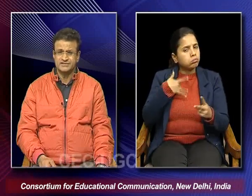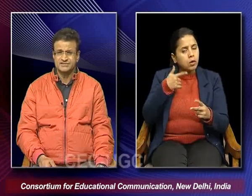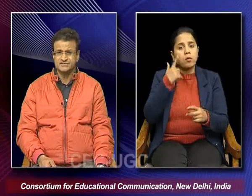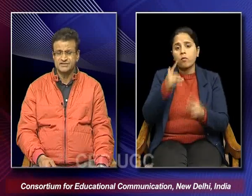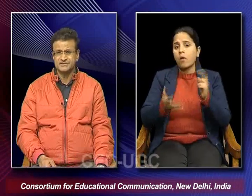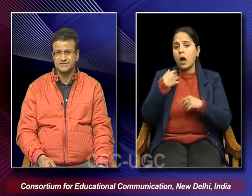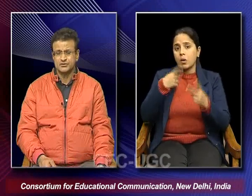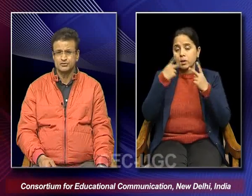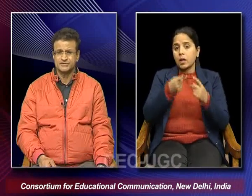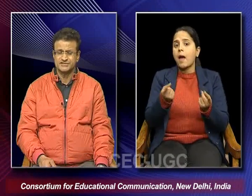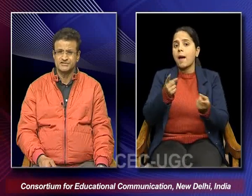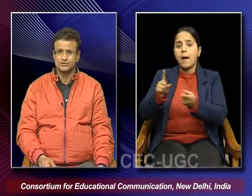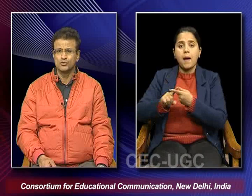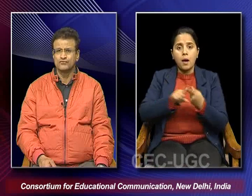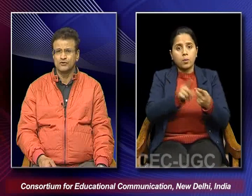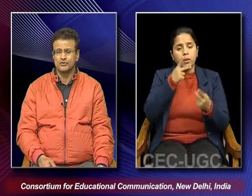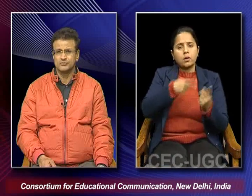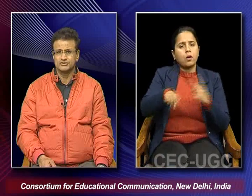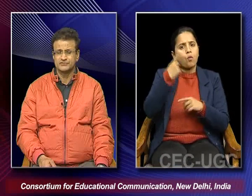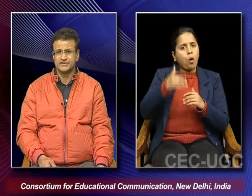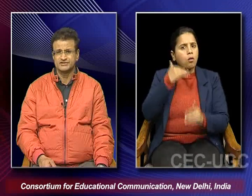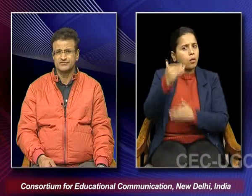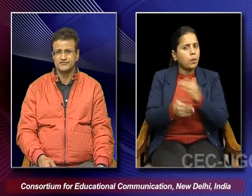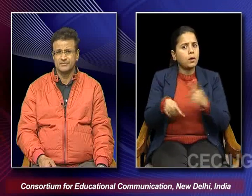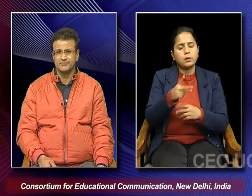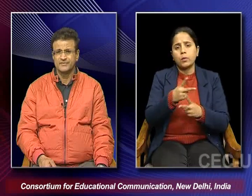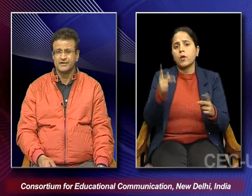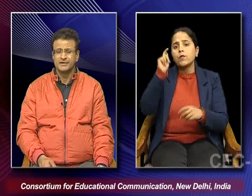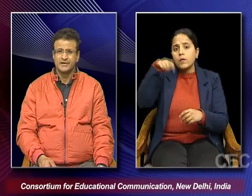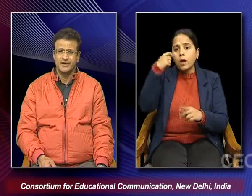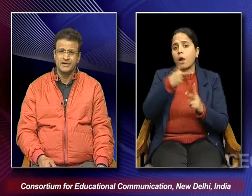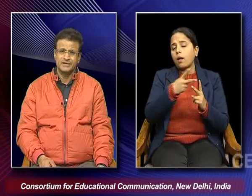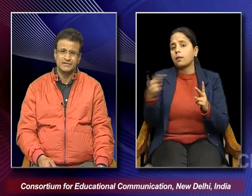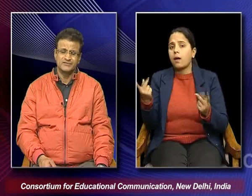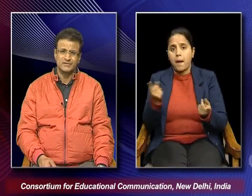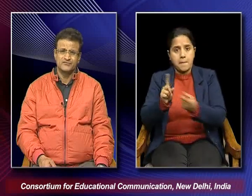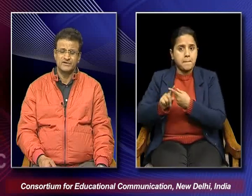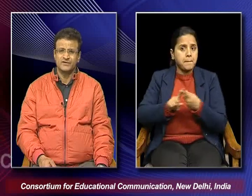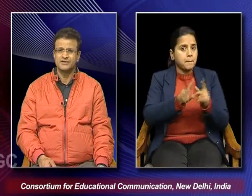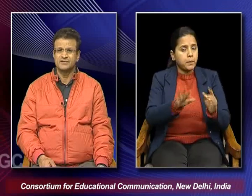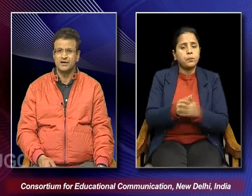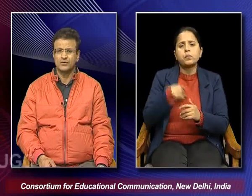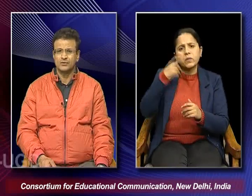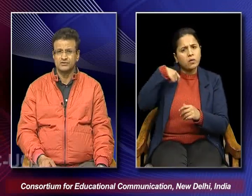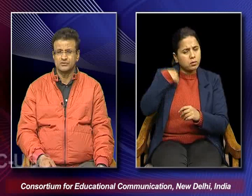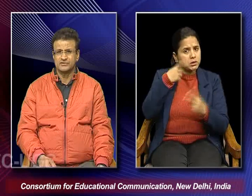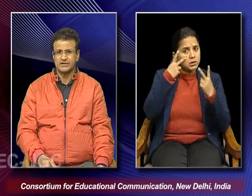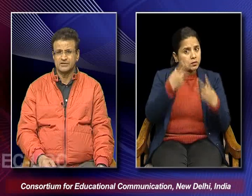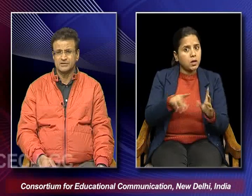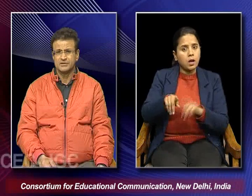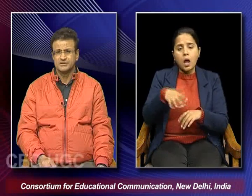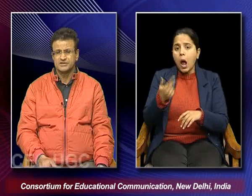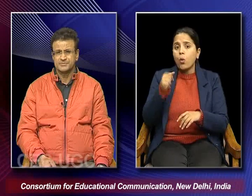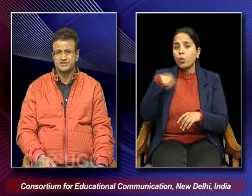that this incident also sets the tone for much of the rest of the film. And in the film we find that how the